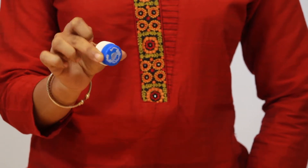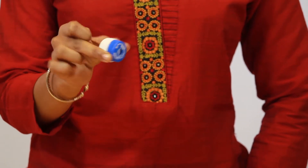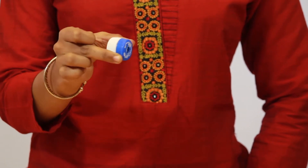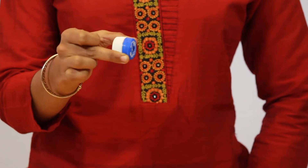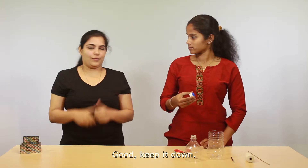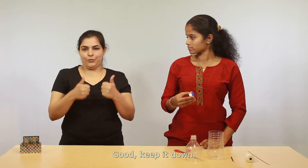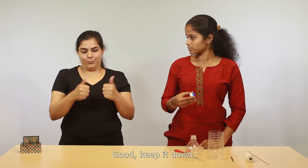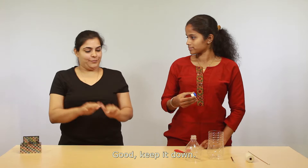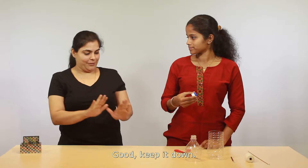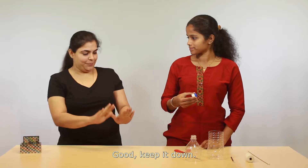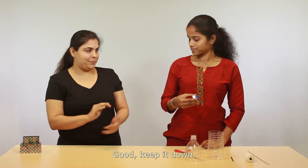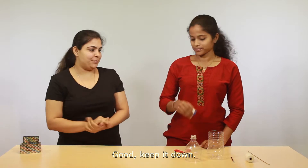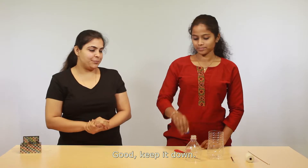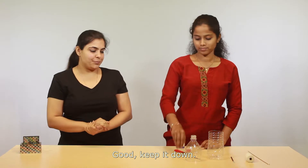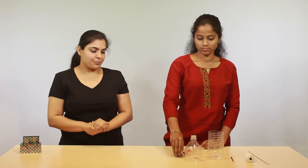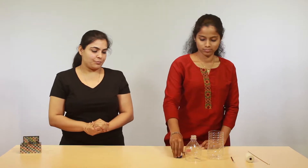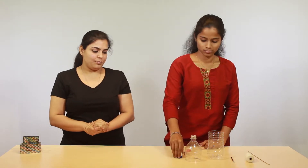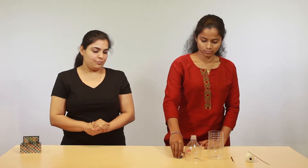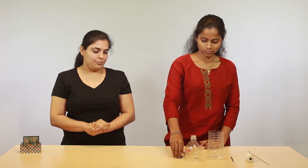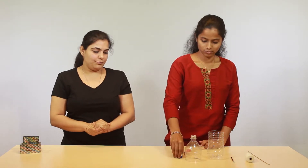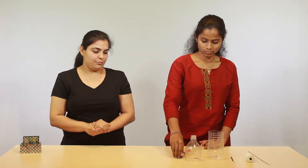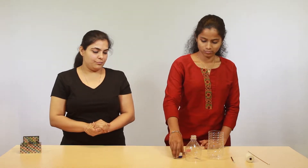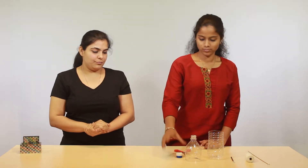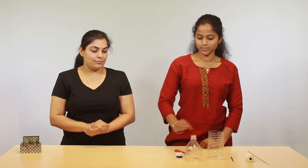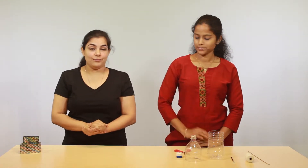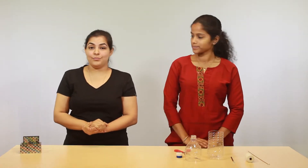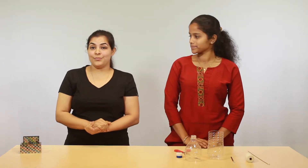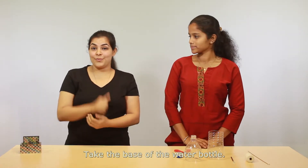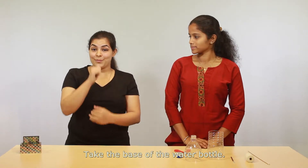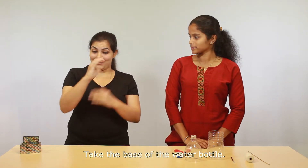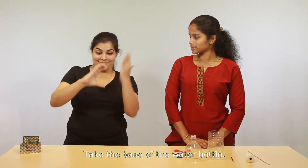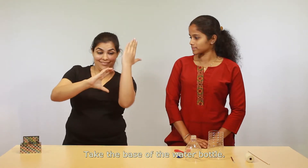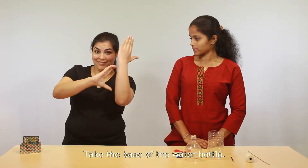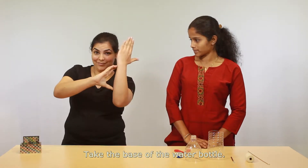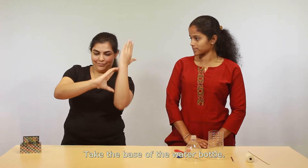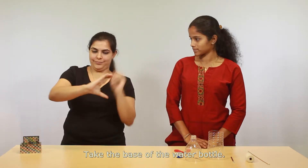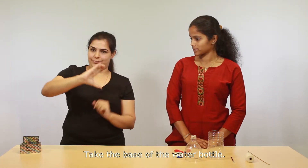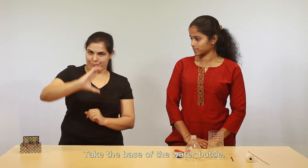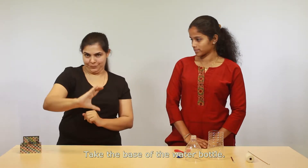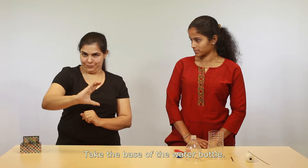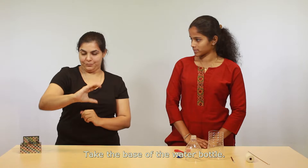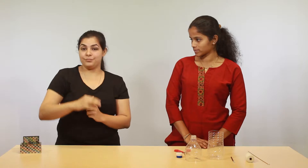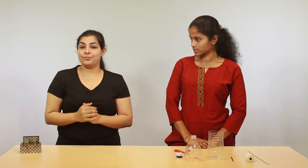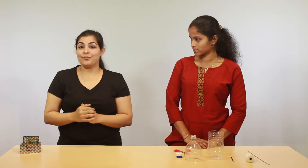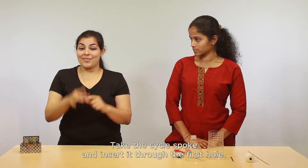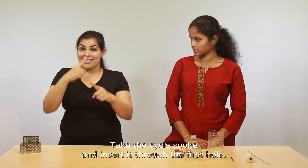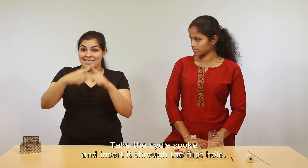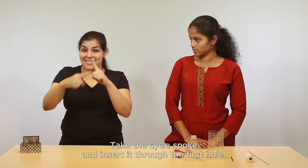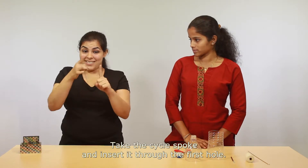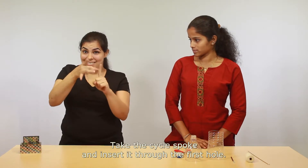good keep it down take the base of the water bottle mm-hmm take the cycle spoke